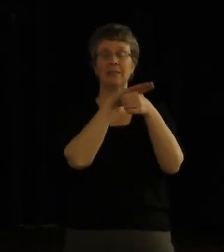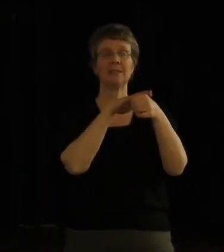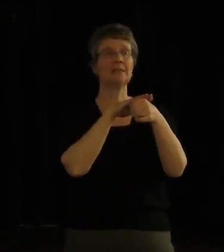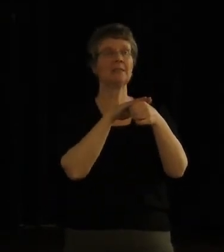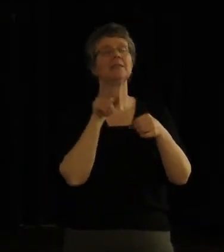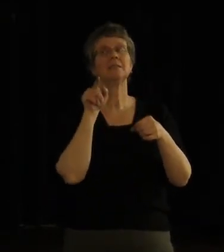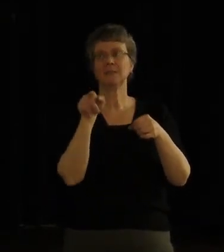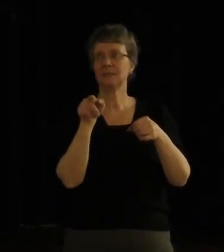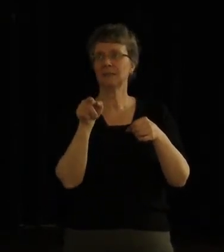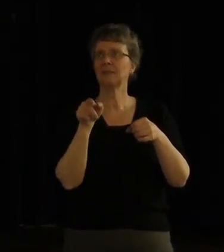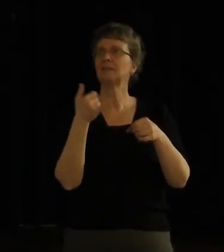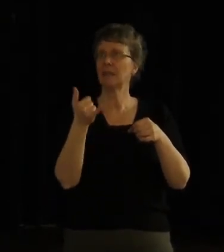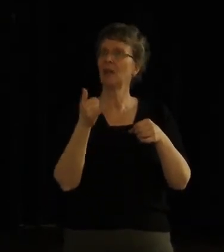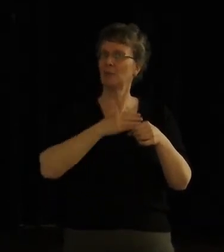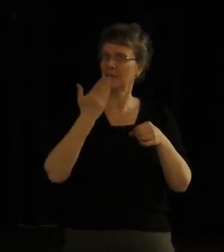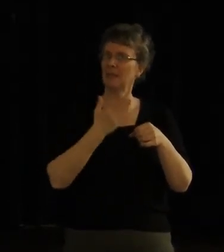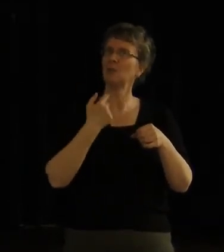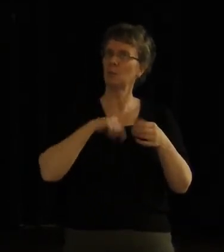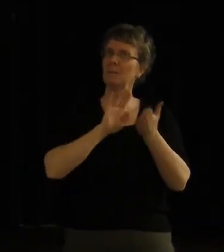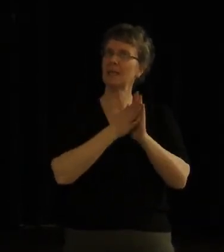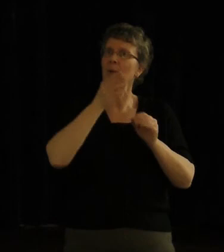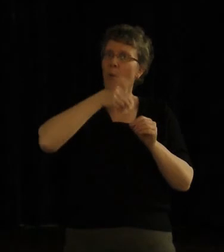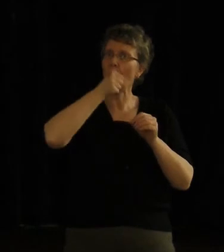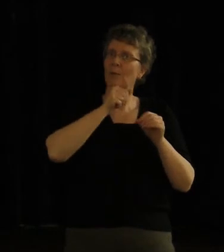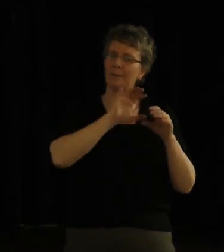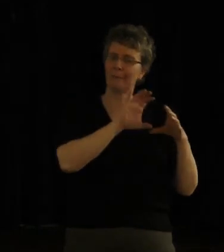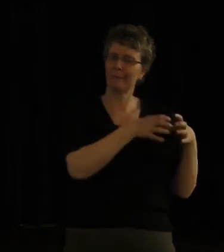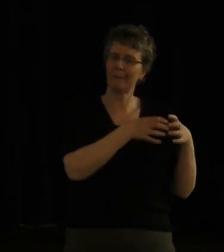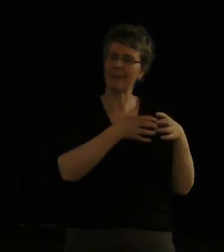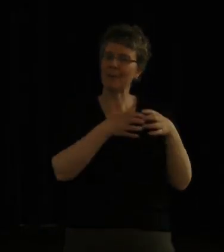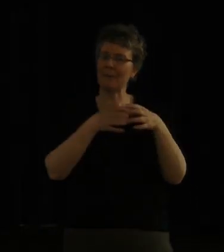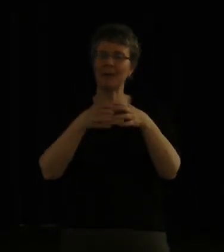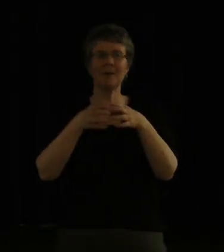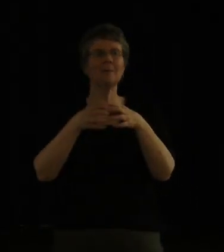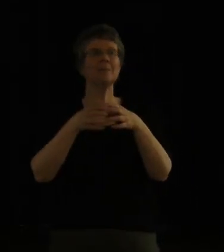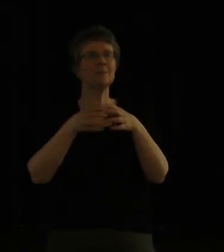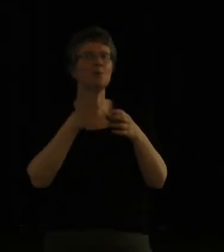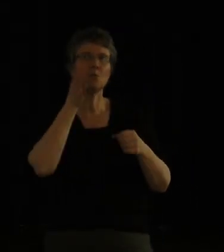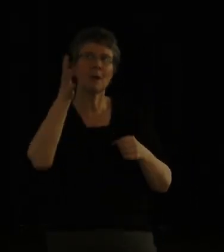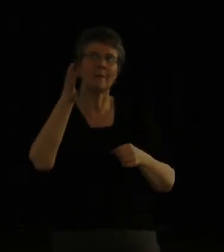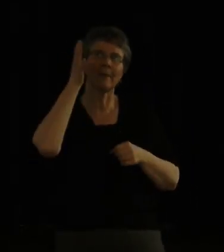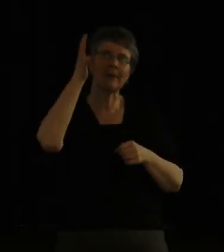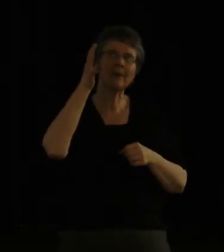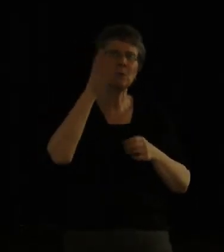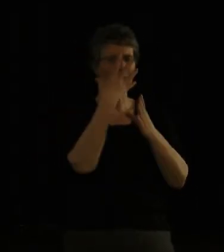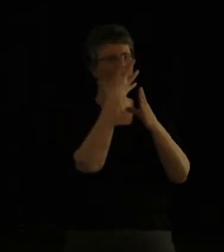are going out and spending time with their grandkids. So we want to think about that 8 to 80. And so here's